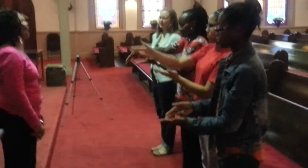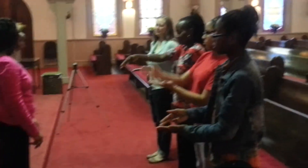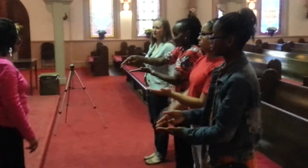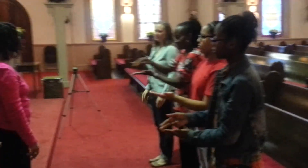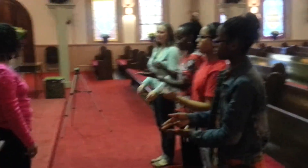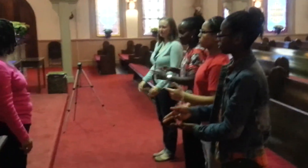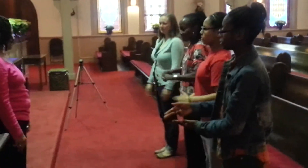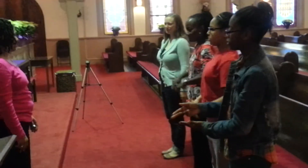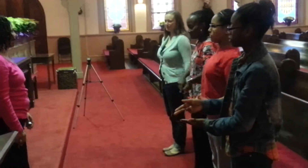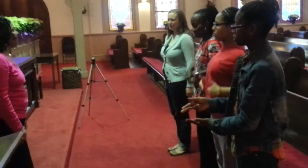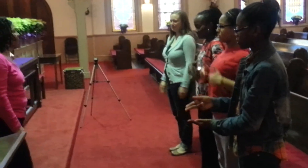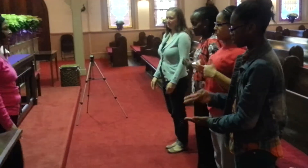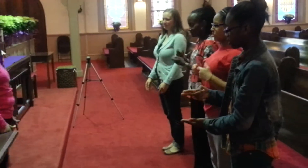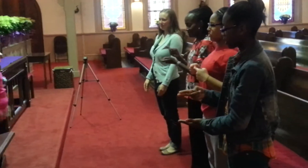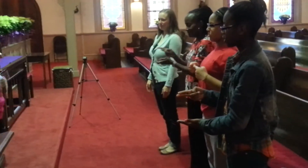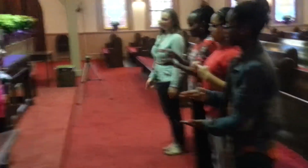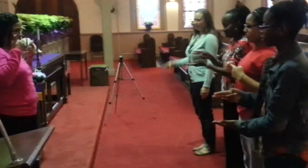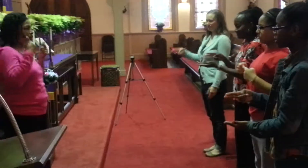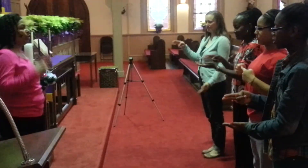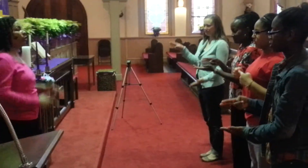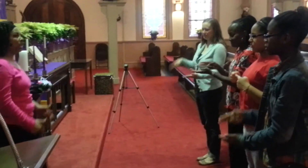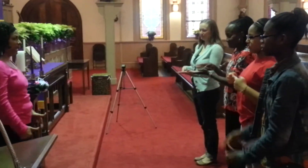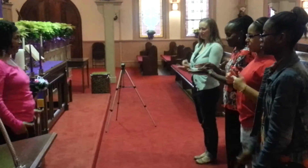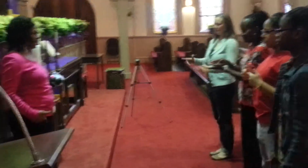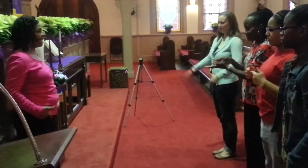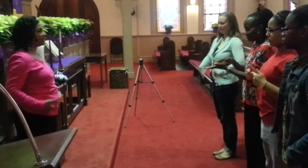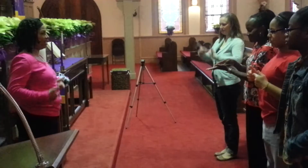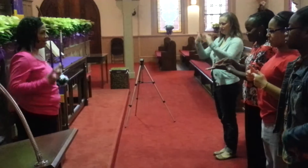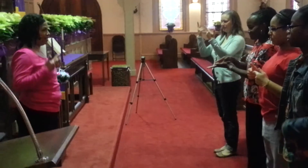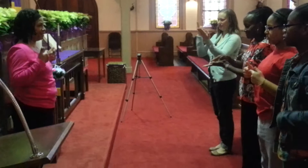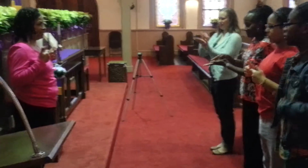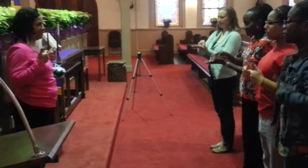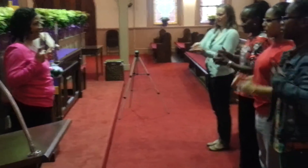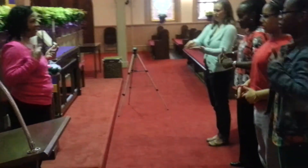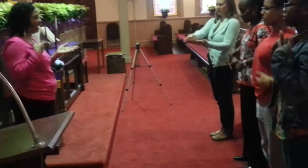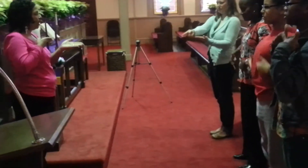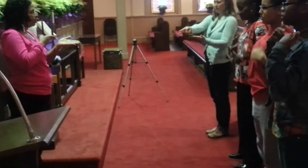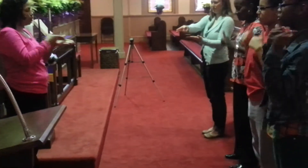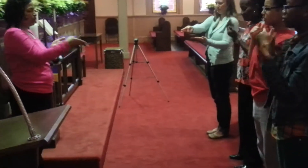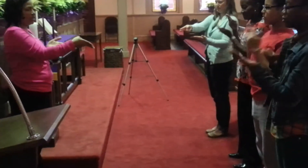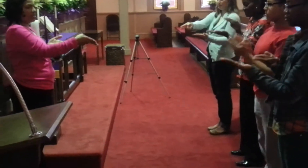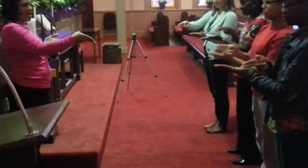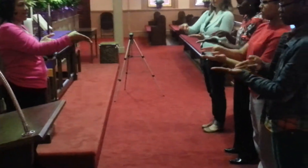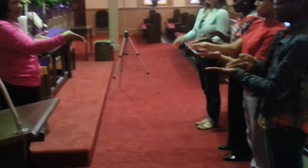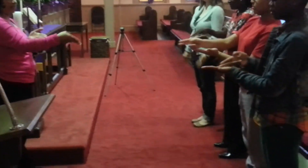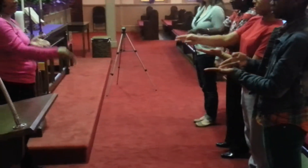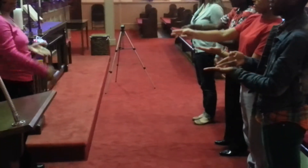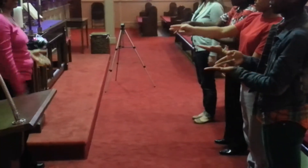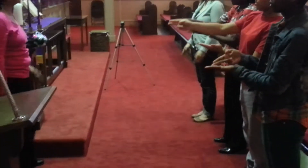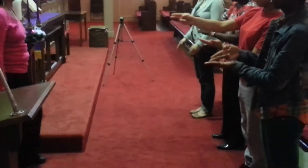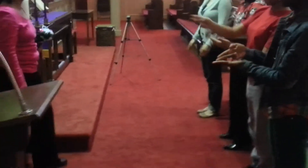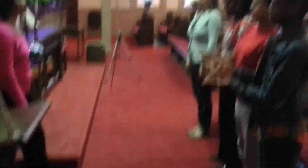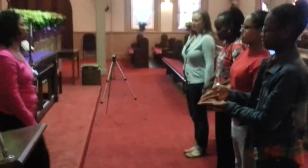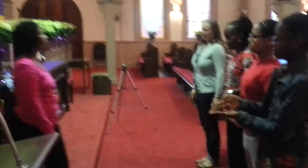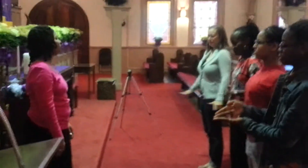Get rid of your guns. Okay? Living has guns. Okay? Truth does not. Okay? Good.